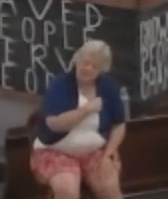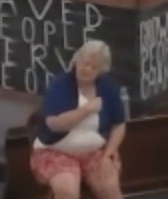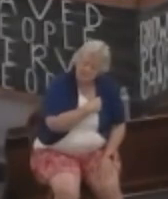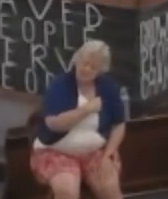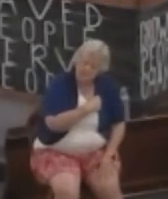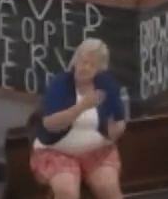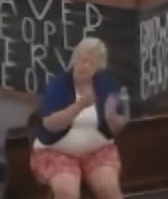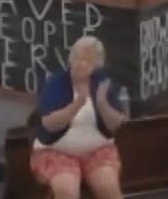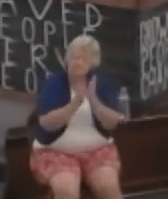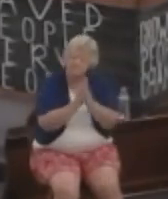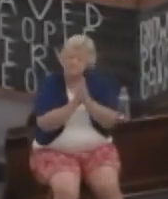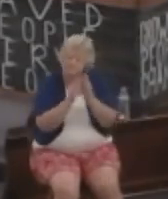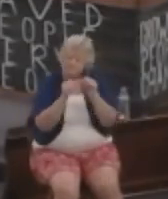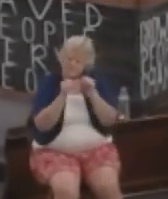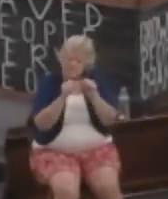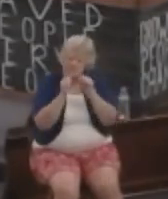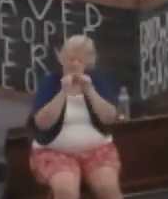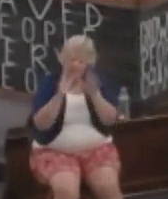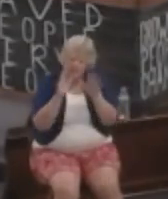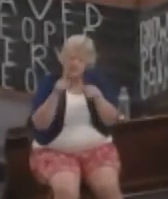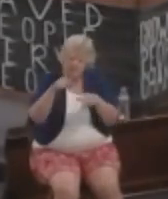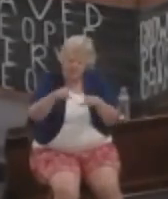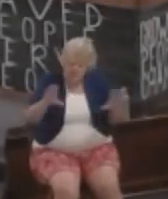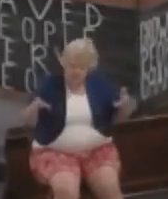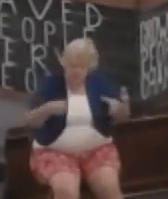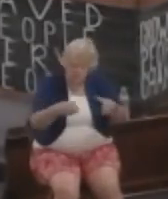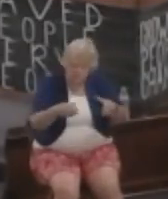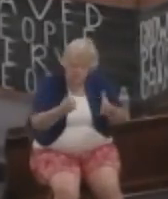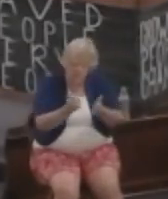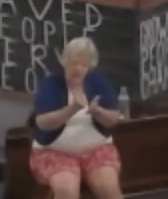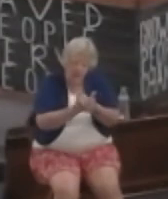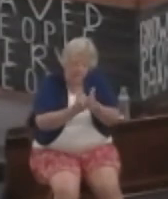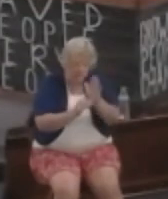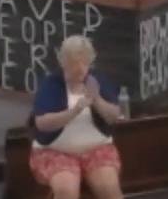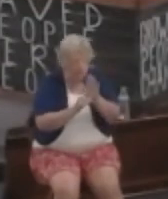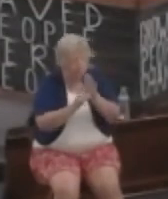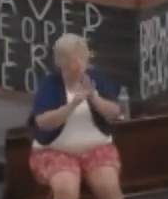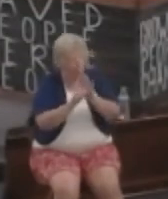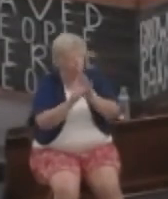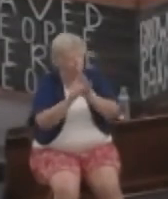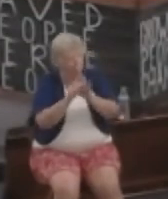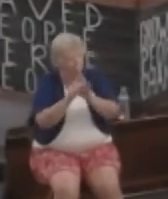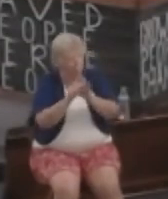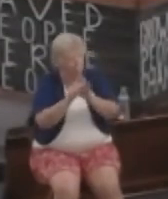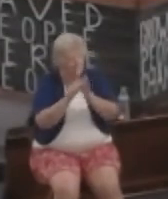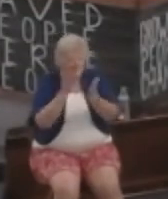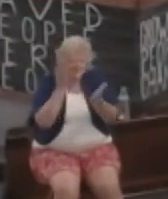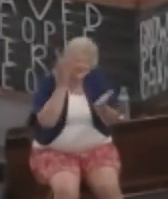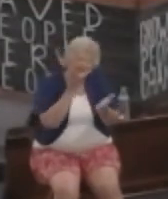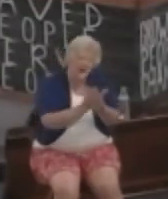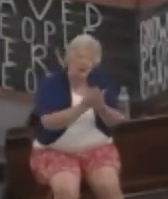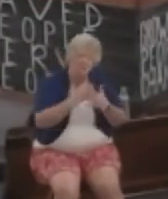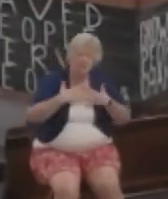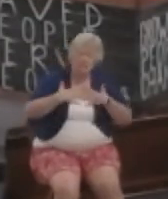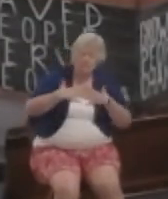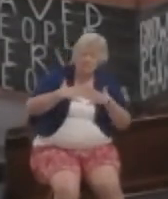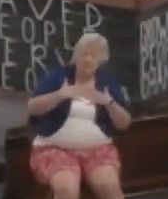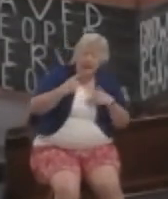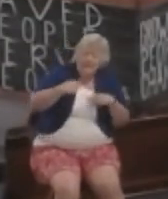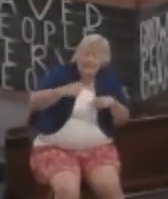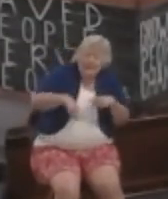I just ask that you continue to bless us and let us grow into maturity. Let us stop being afraid